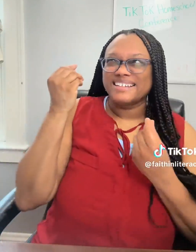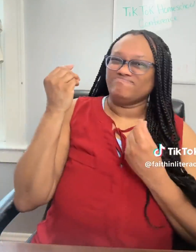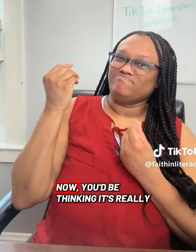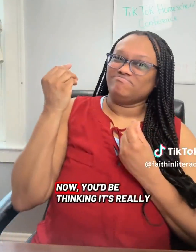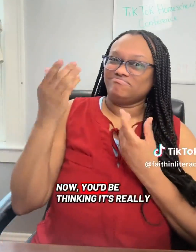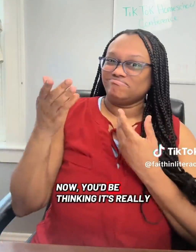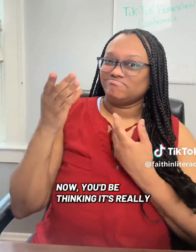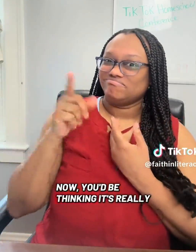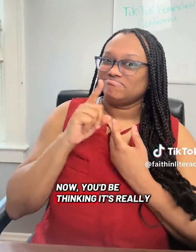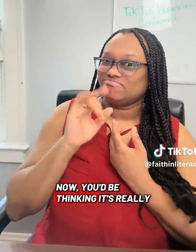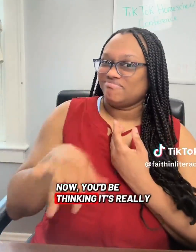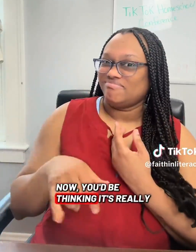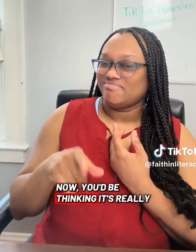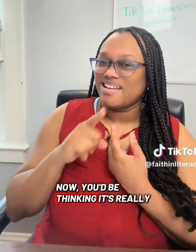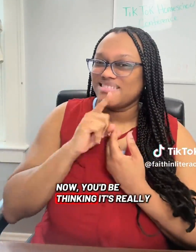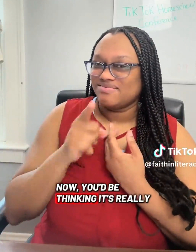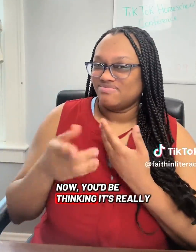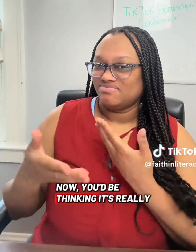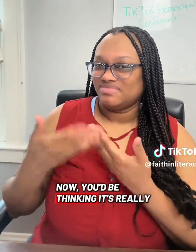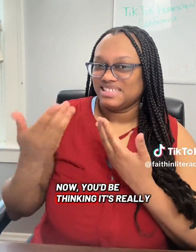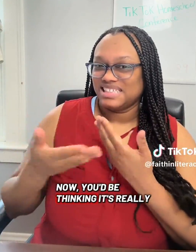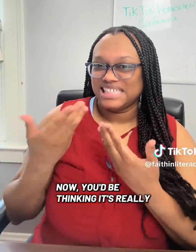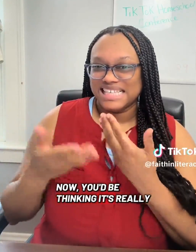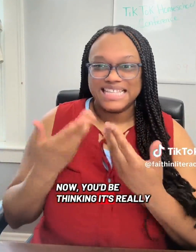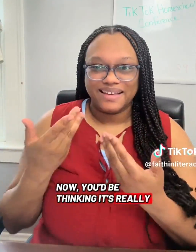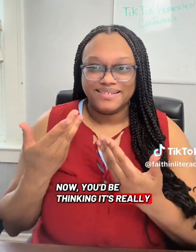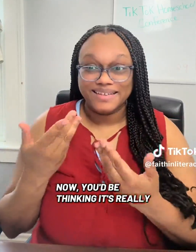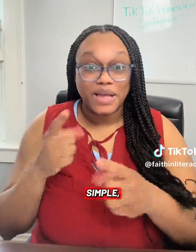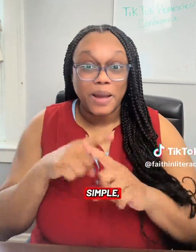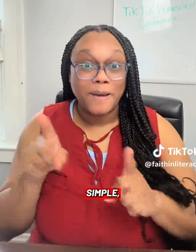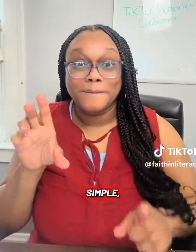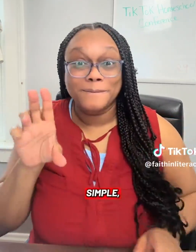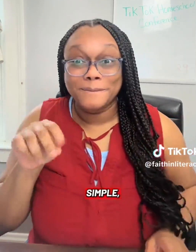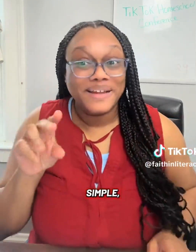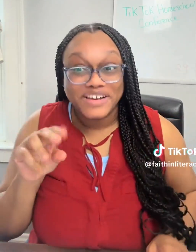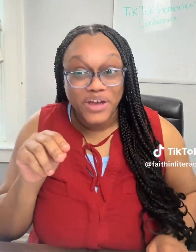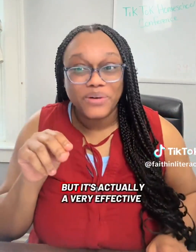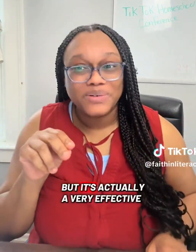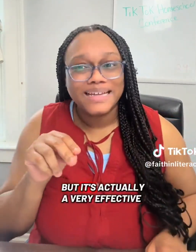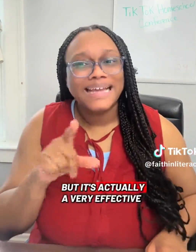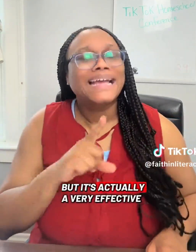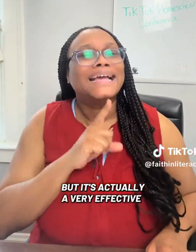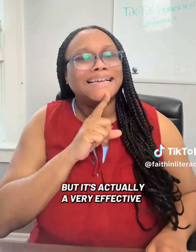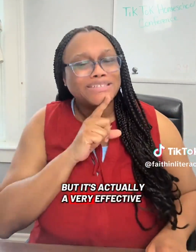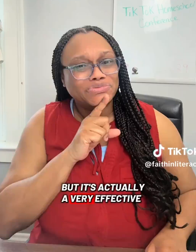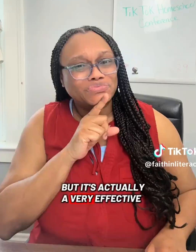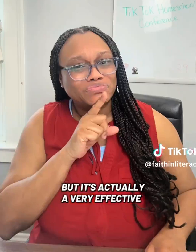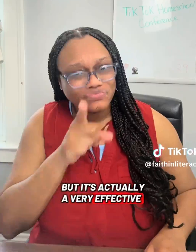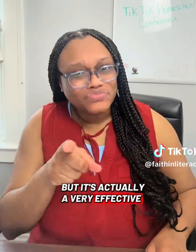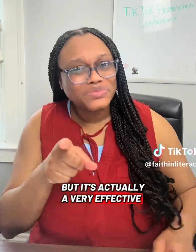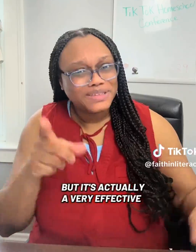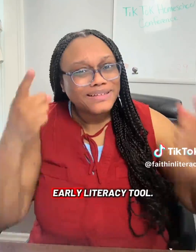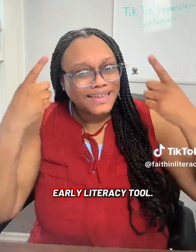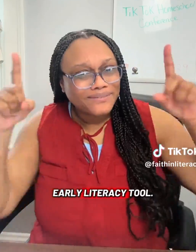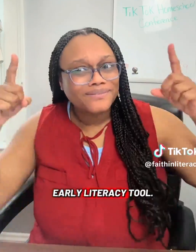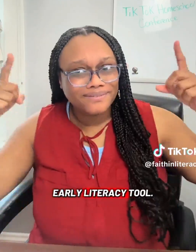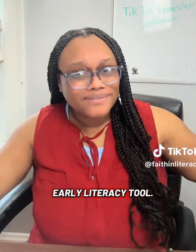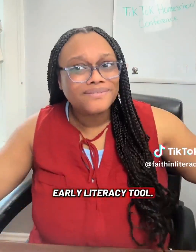Now, you might be thinking, that's really simple, but it's actually a very effective early literacy tool.